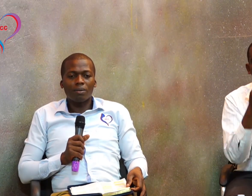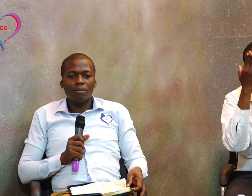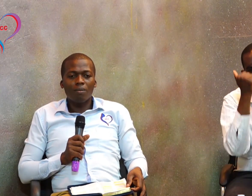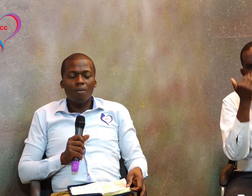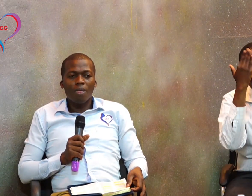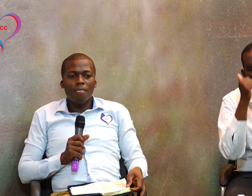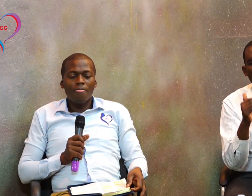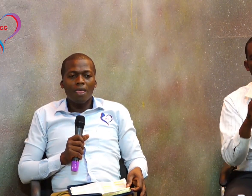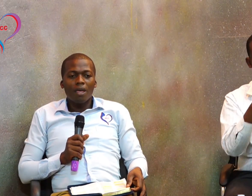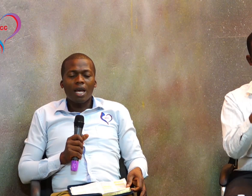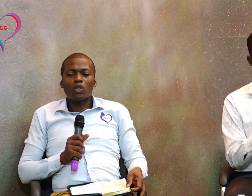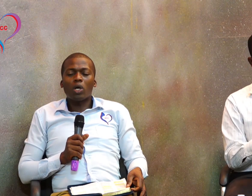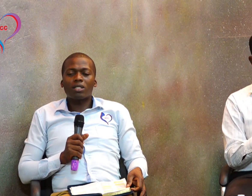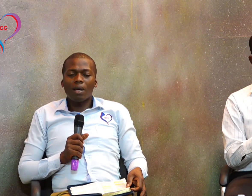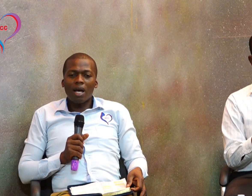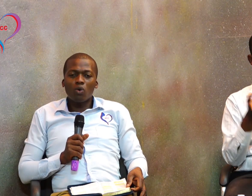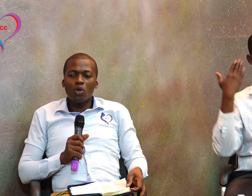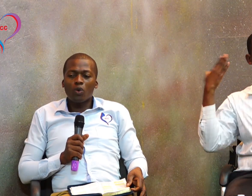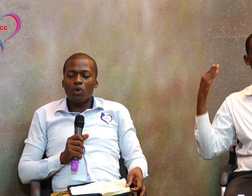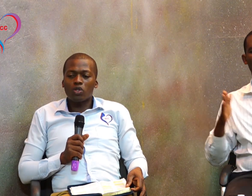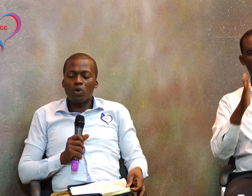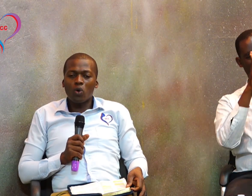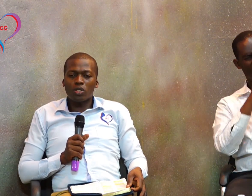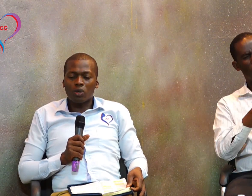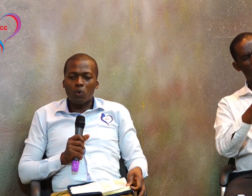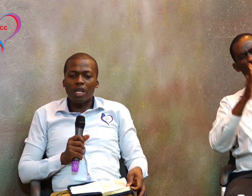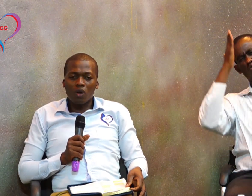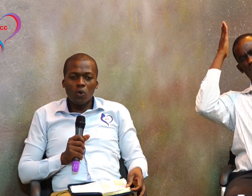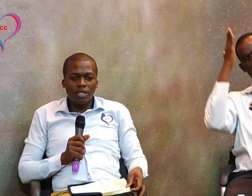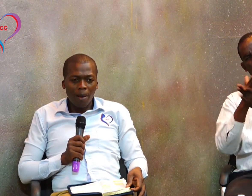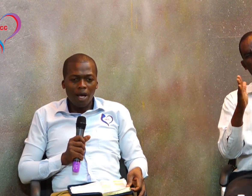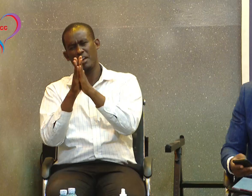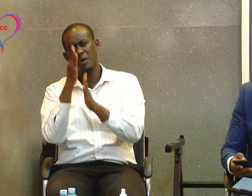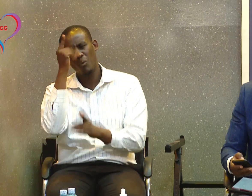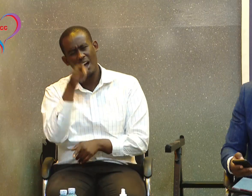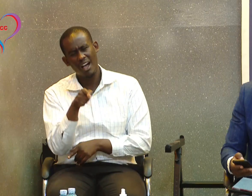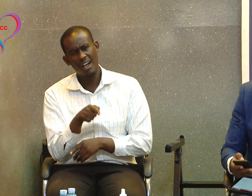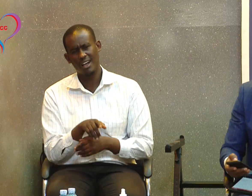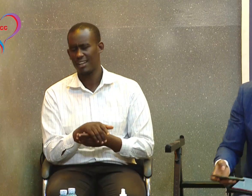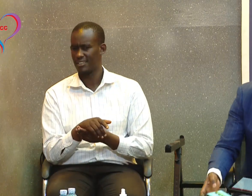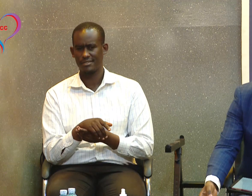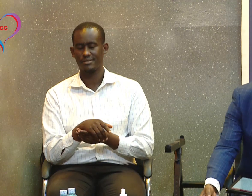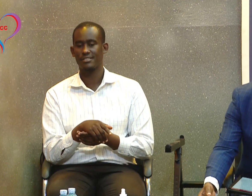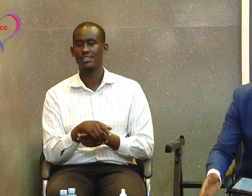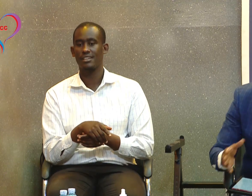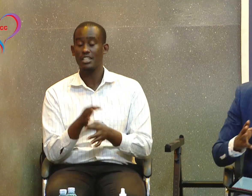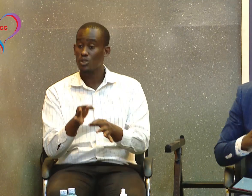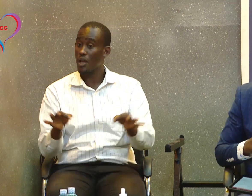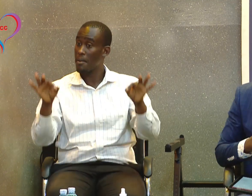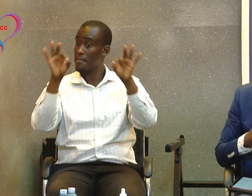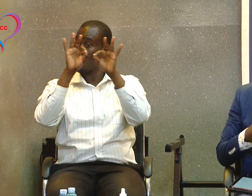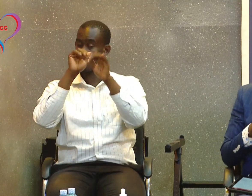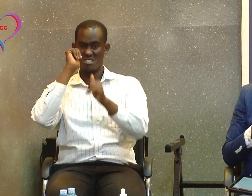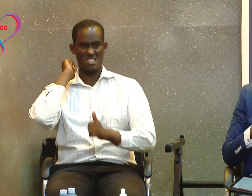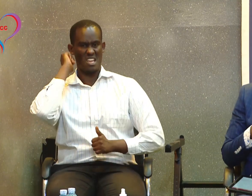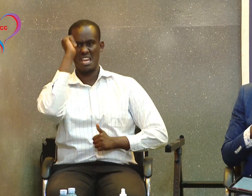You prayed to stop praying. So it is quite important for each one